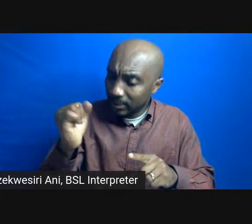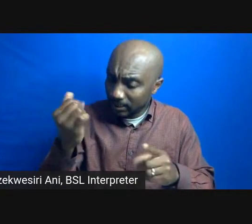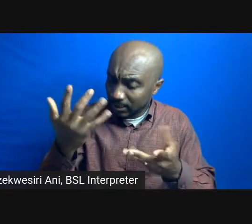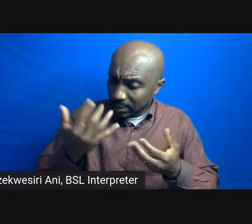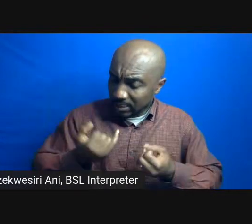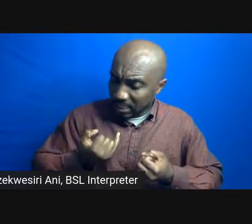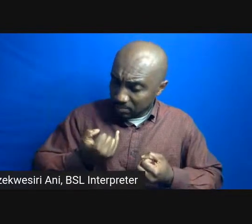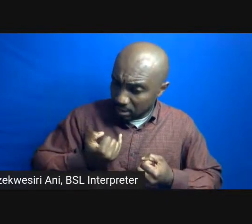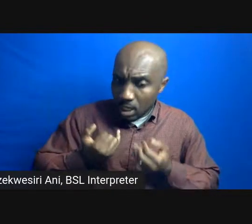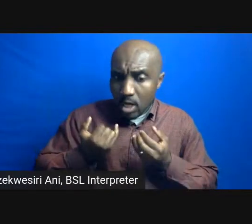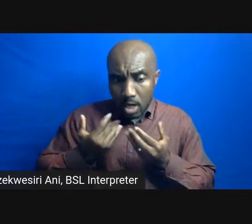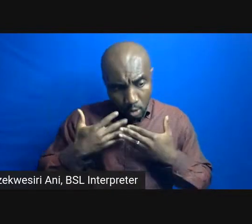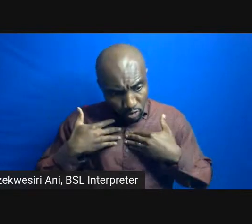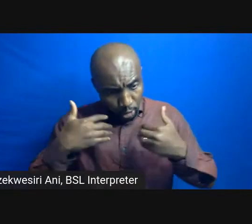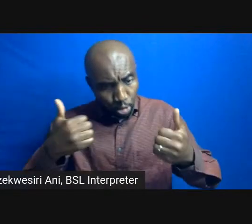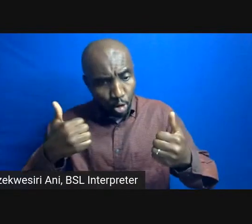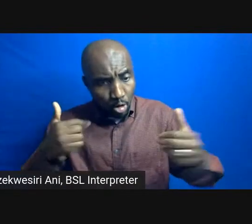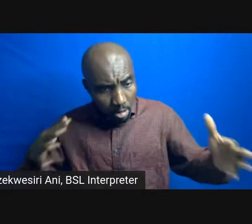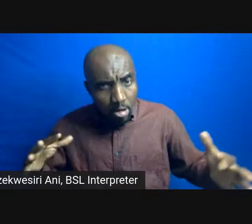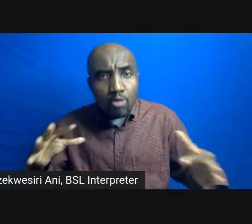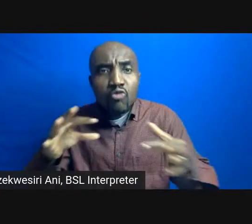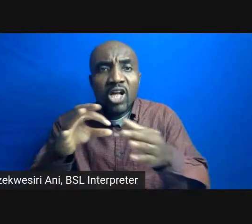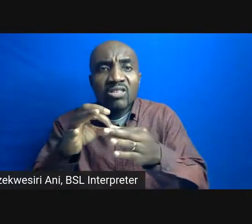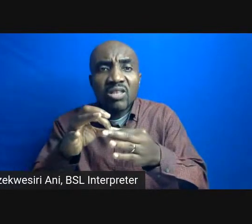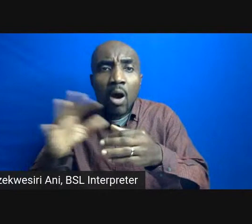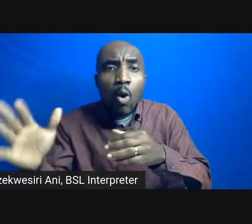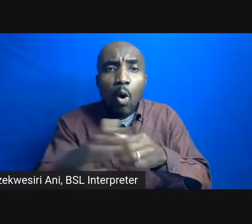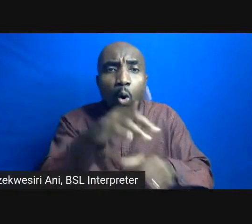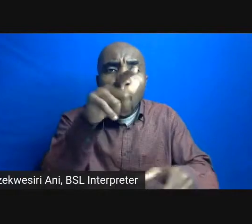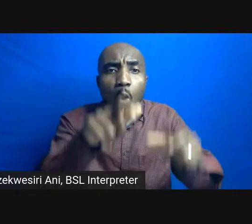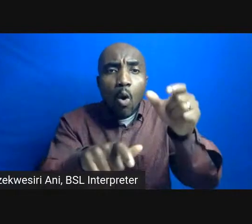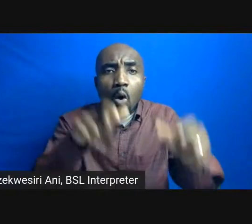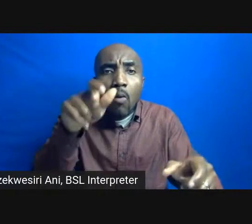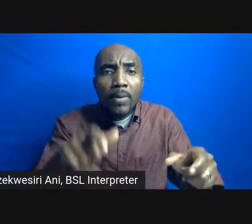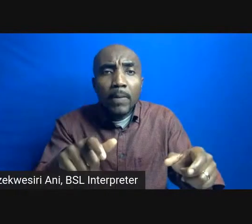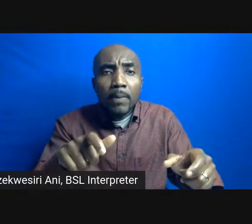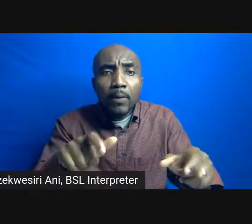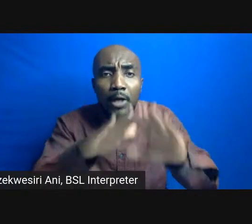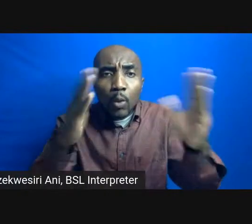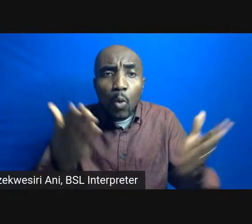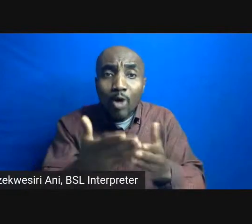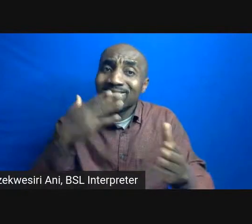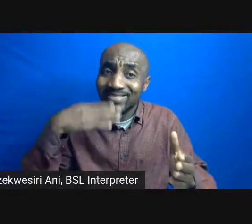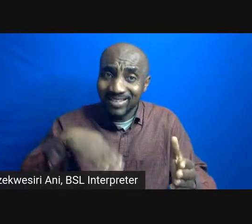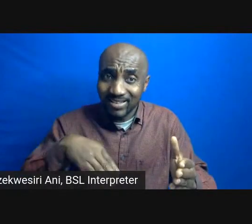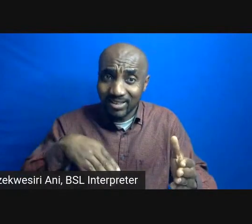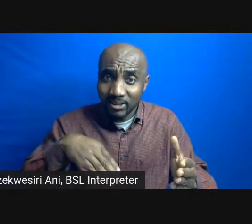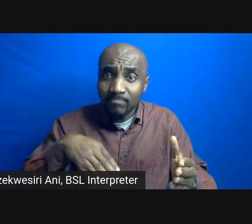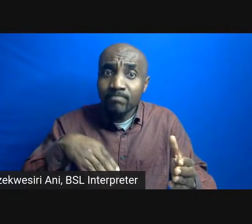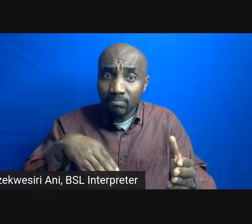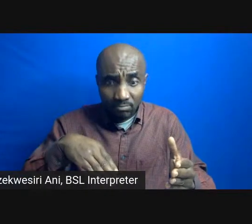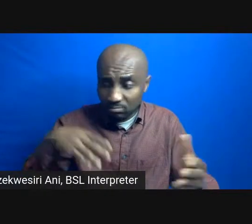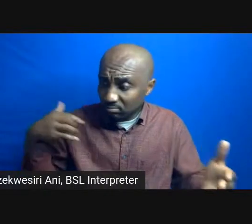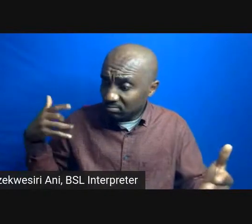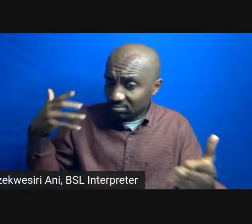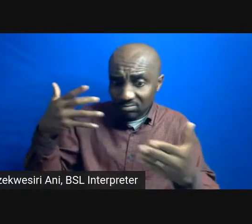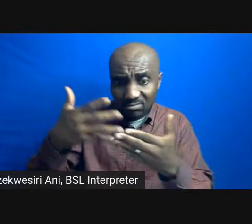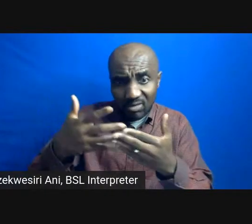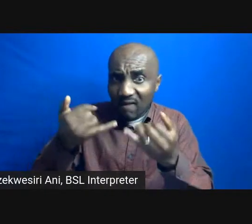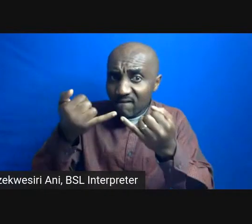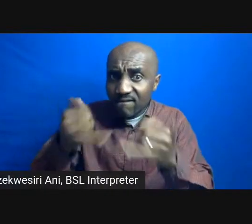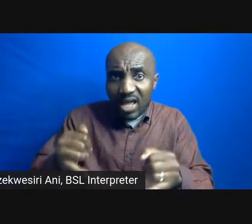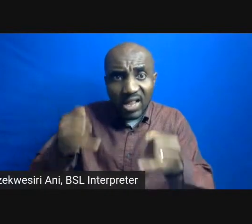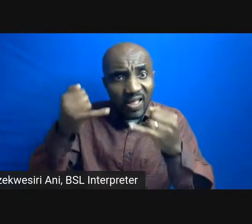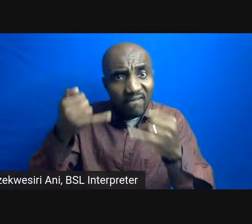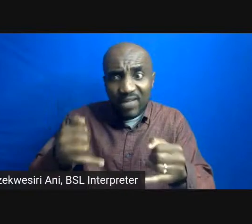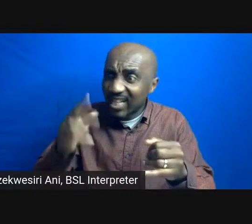to reconcile. All of creation needs it. Our continued failure to see this